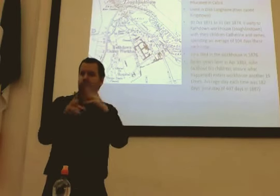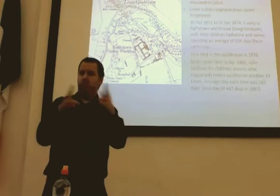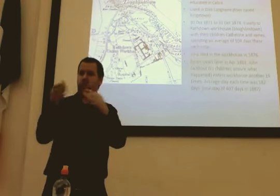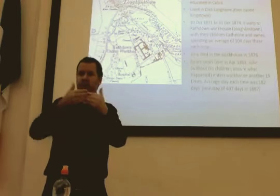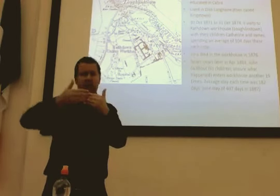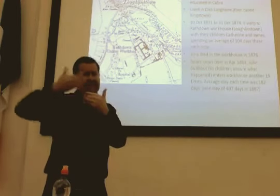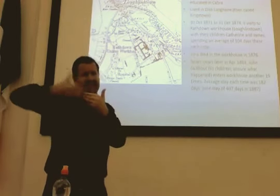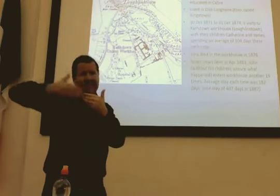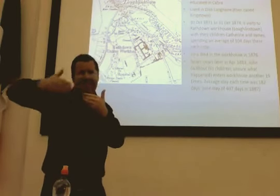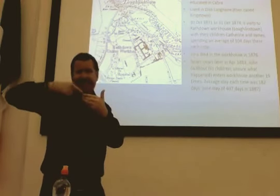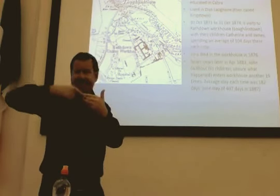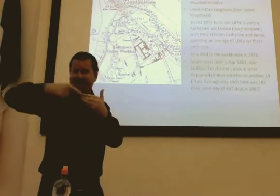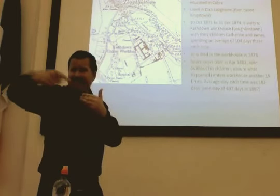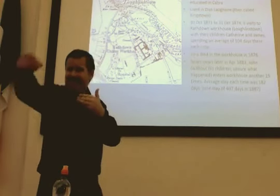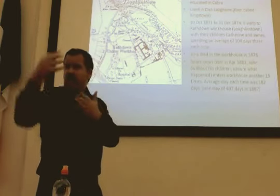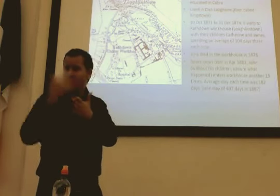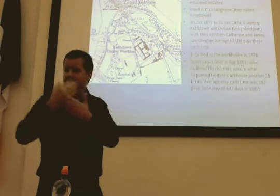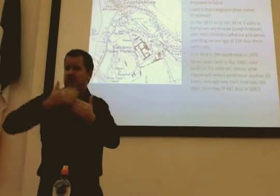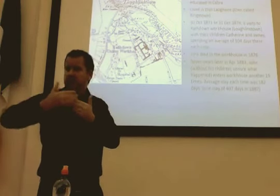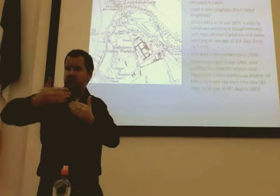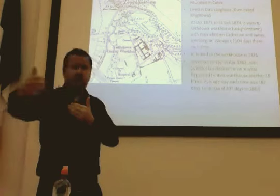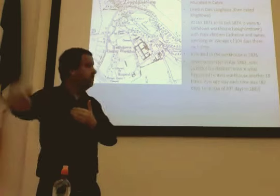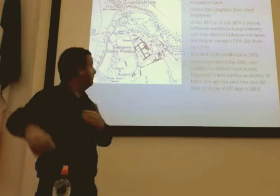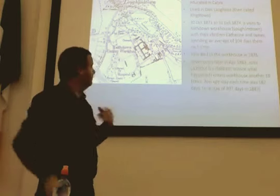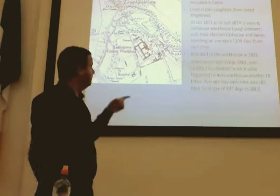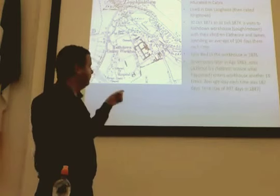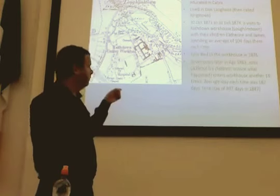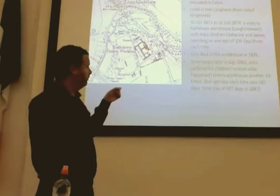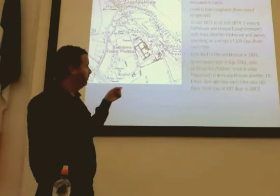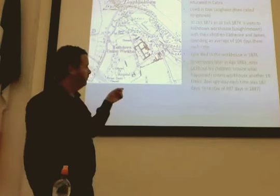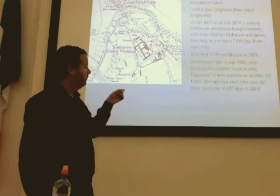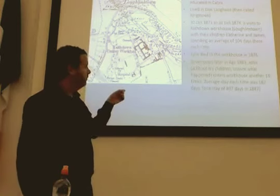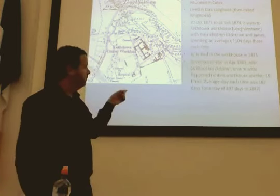himself, went into the workhouse on several other occasions.